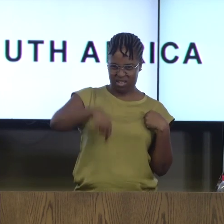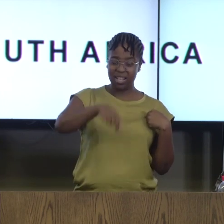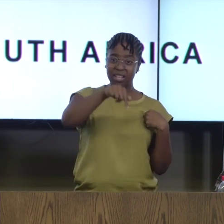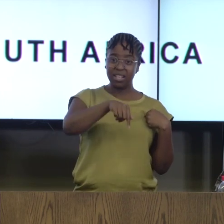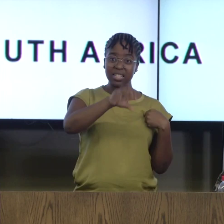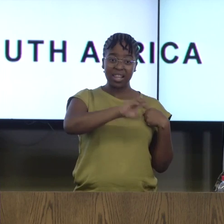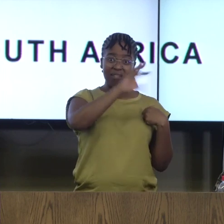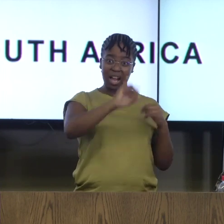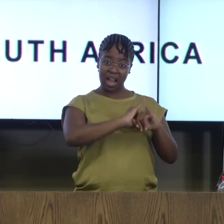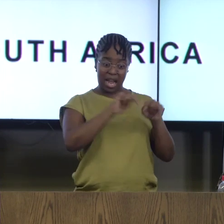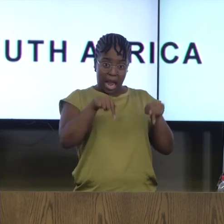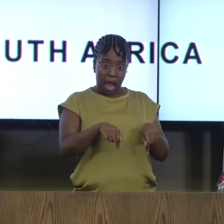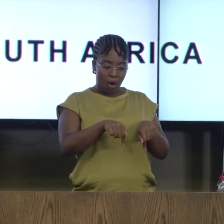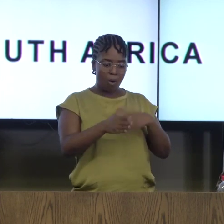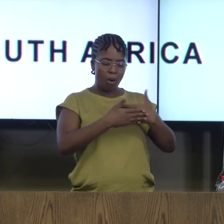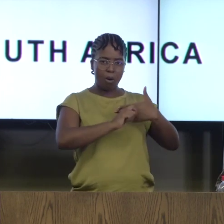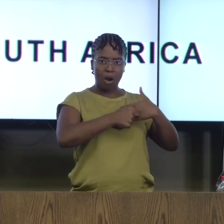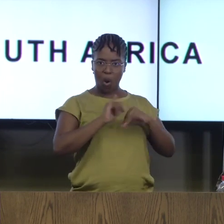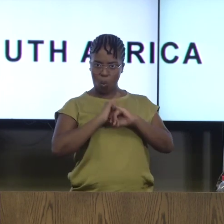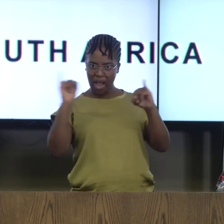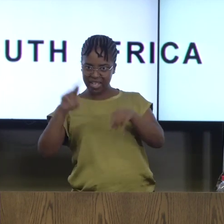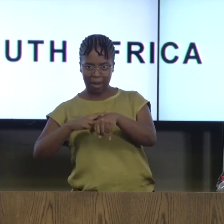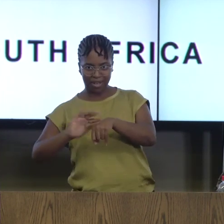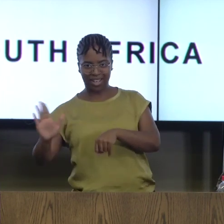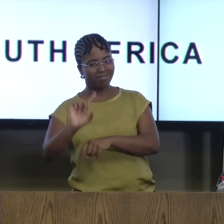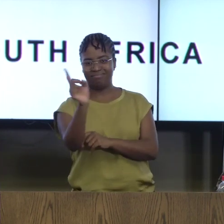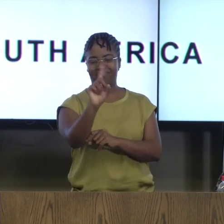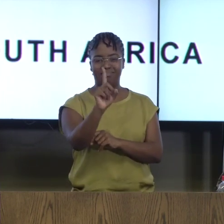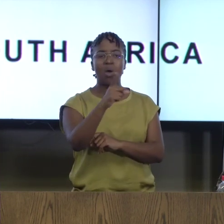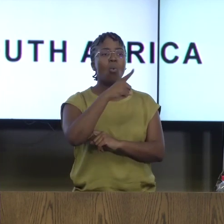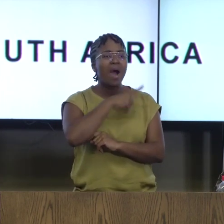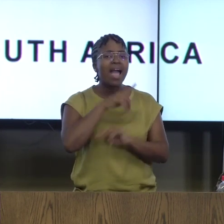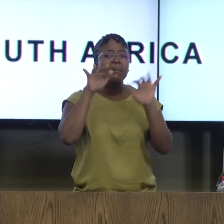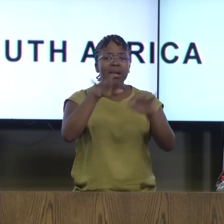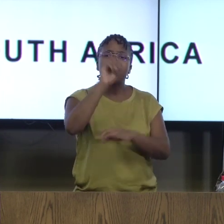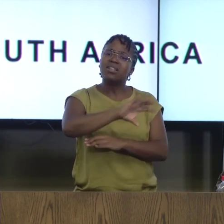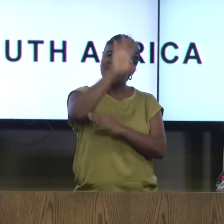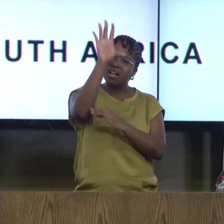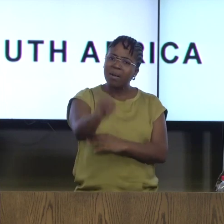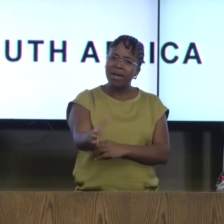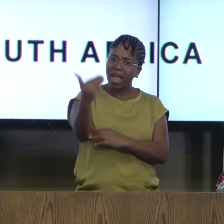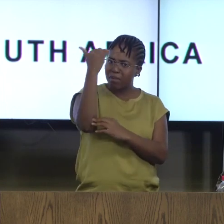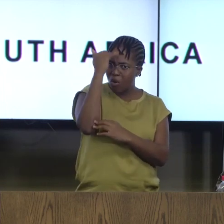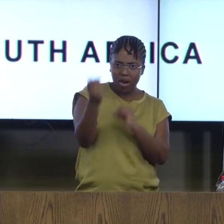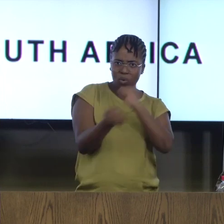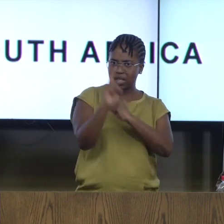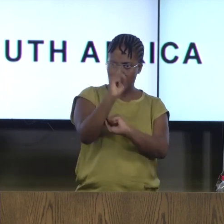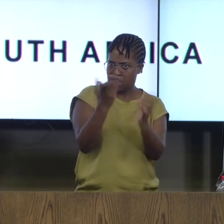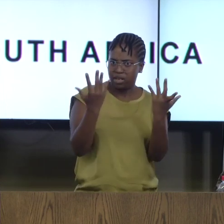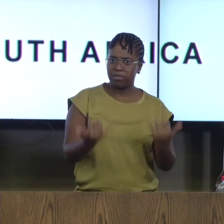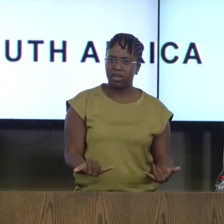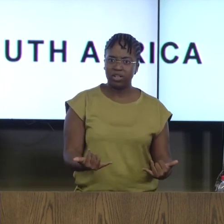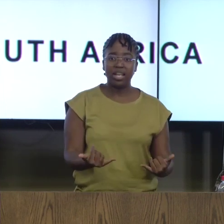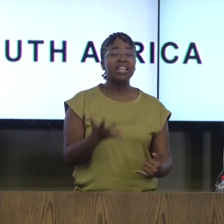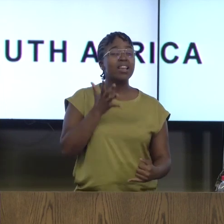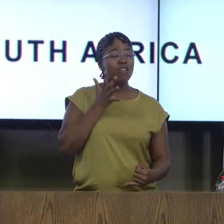le eqinisa isandla ngoba sisethemba ukuthi abantu base South Africa bayibona lenhlekelele esikuyo nabo.